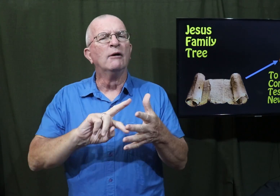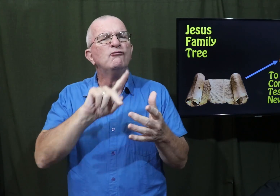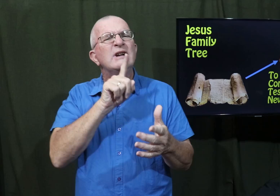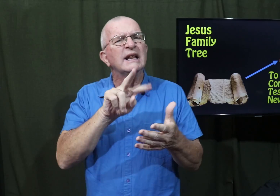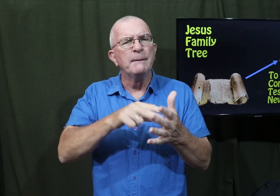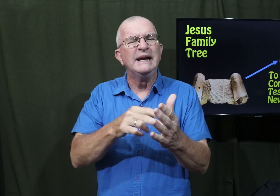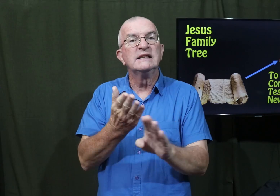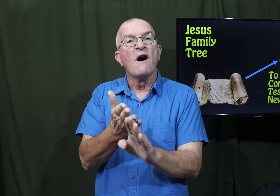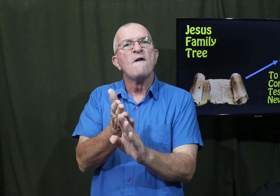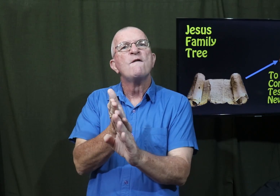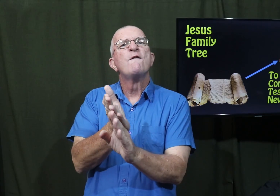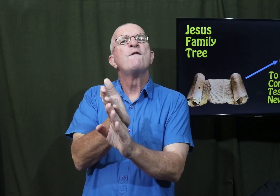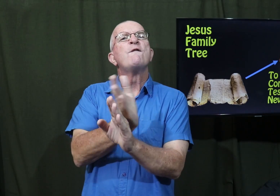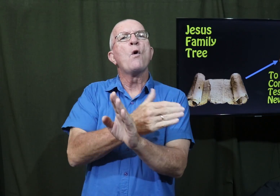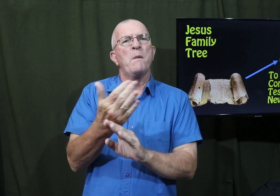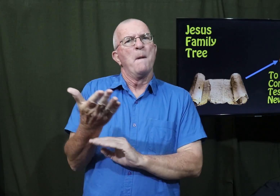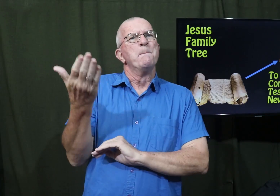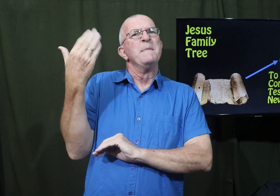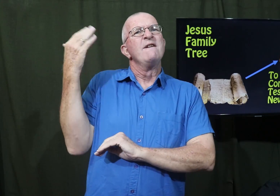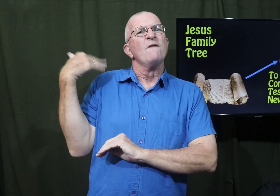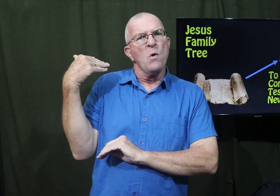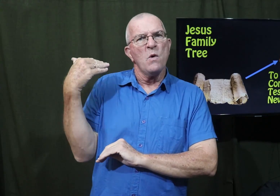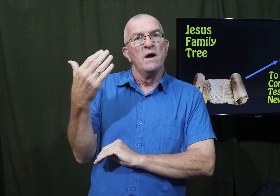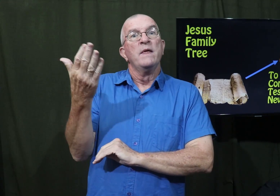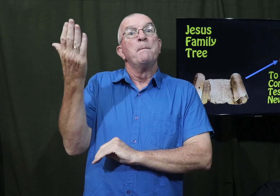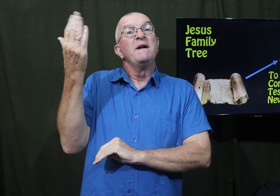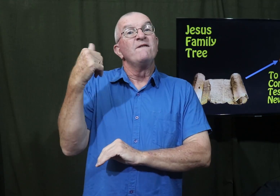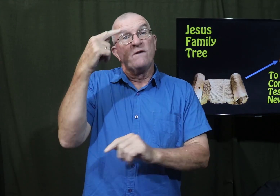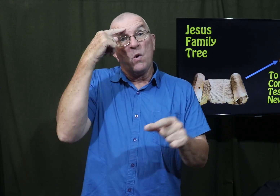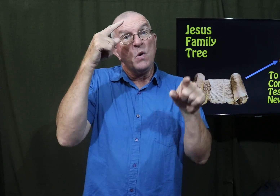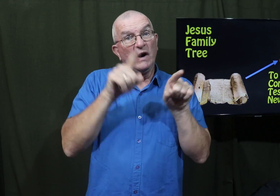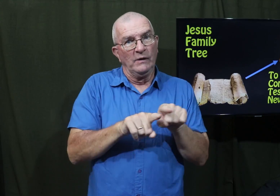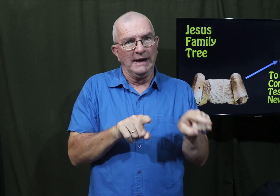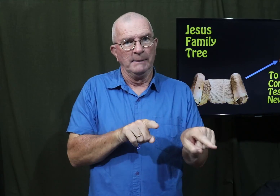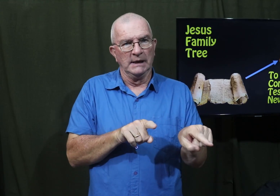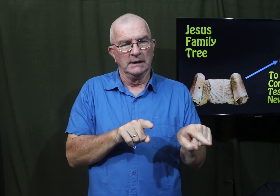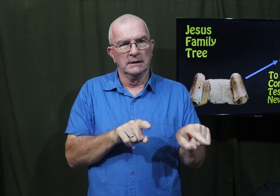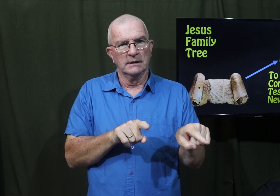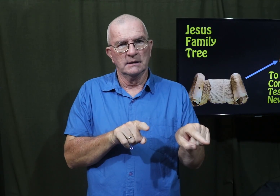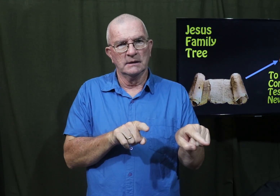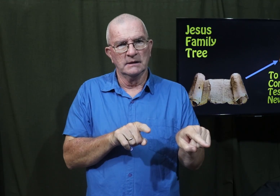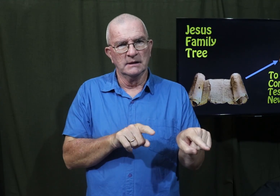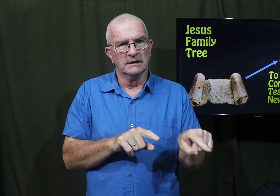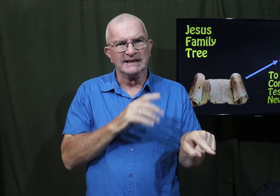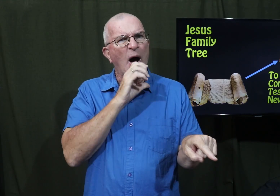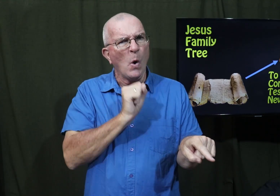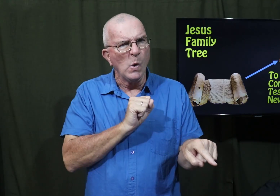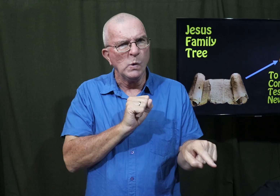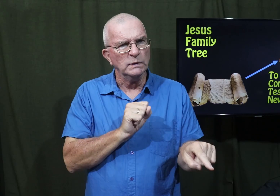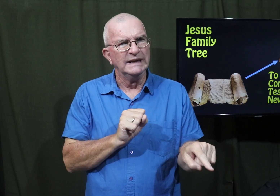what it really means is former the before Testament not old